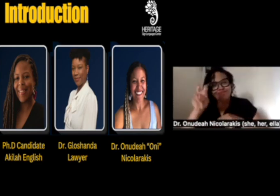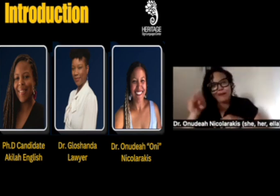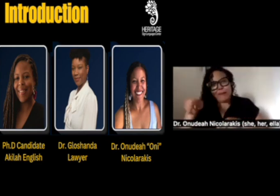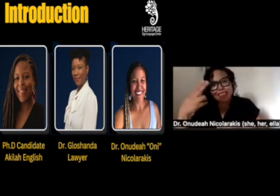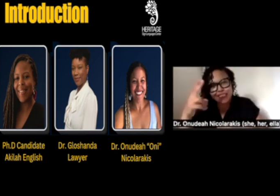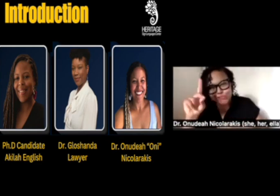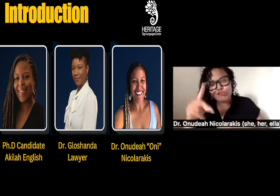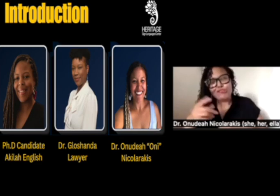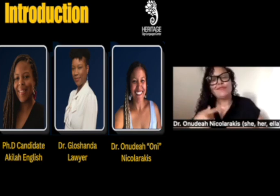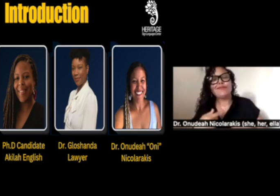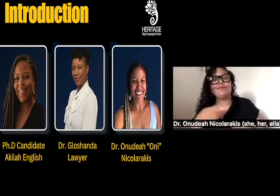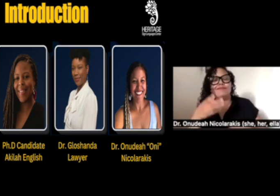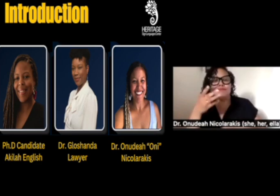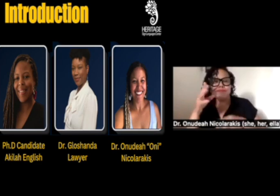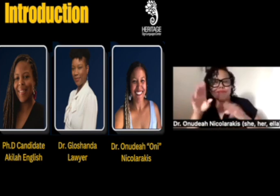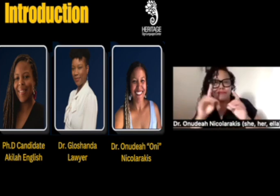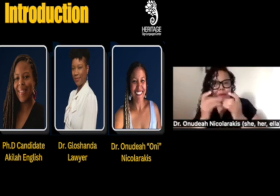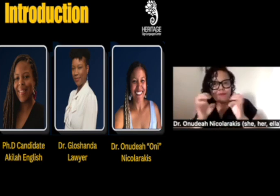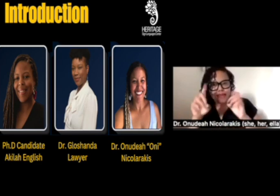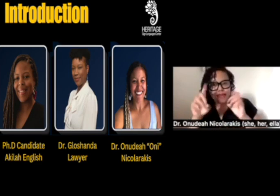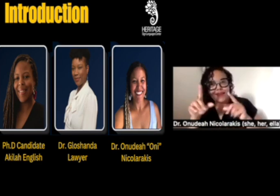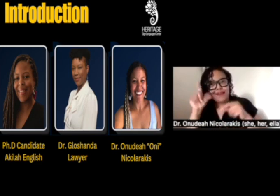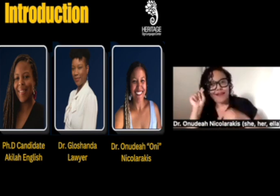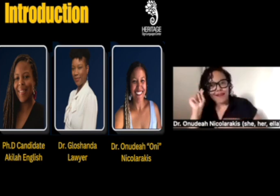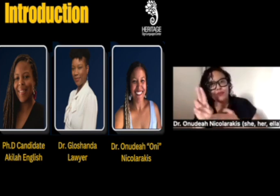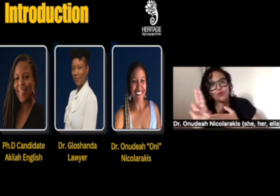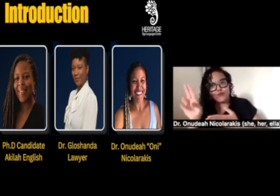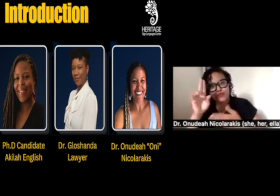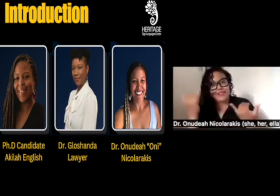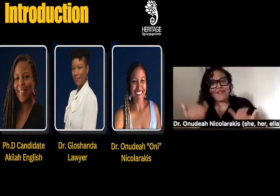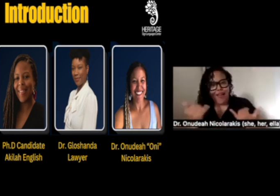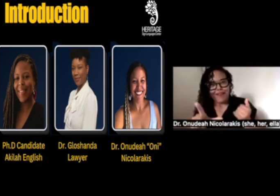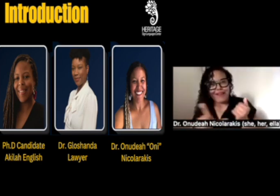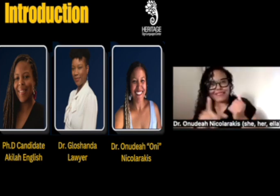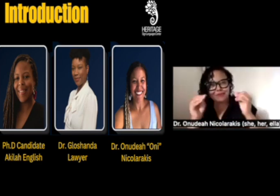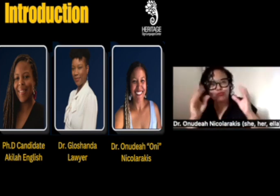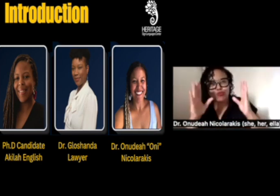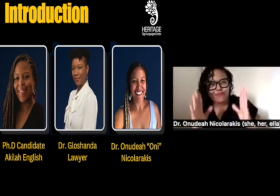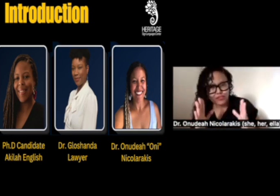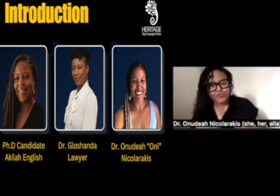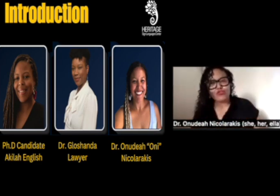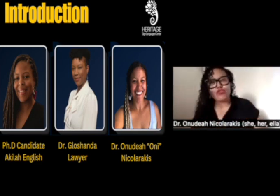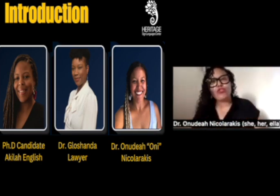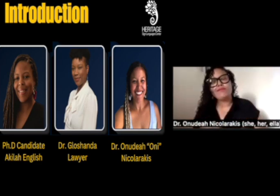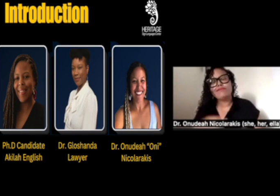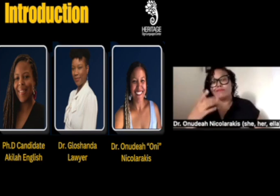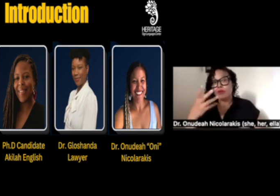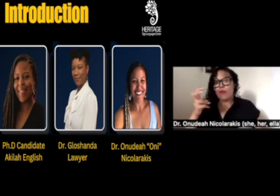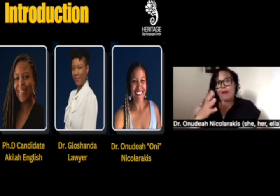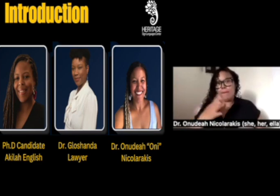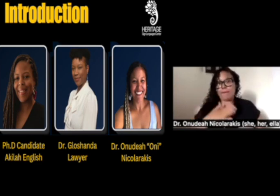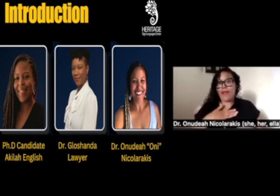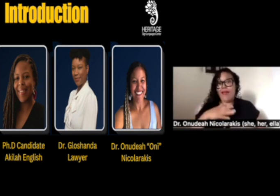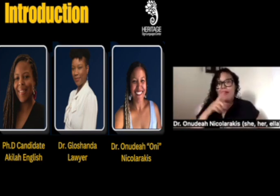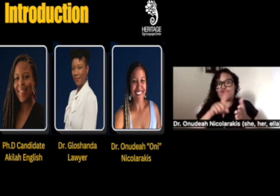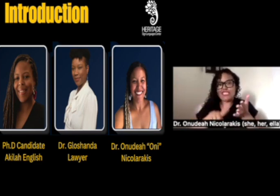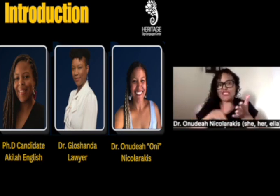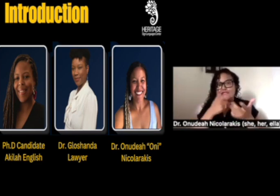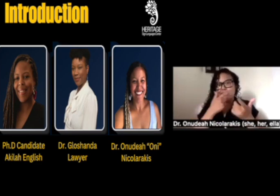classroom wasn't working. So I decided to undertake my doctoral studies in the Department of Education at Gallaudet, and